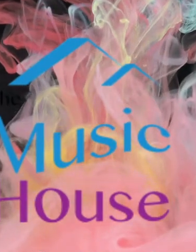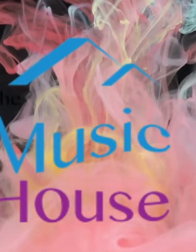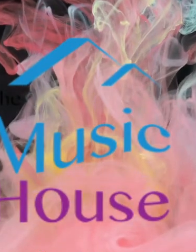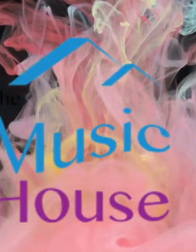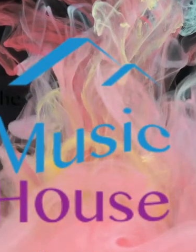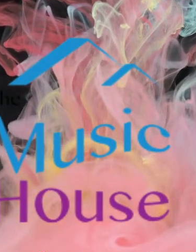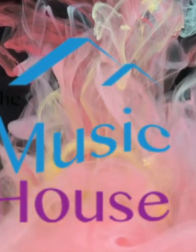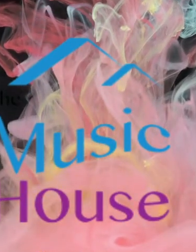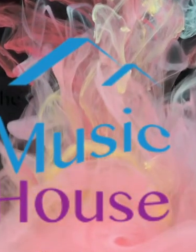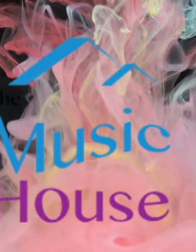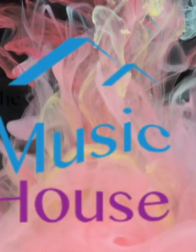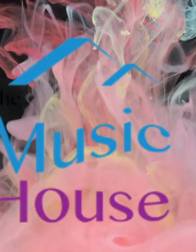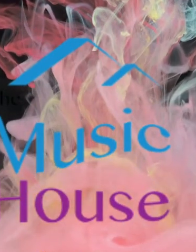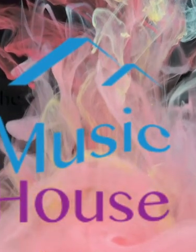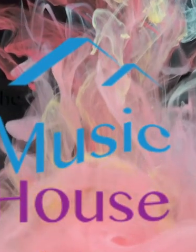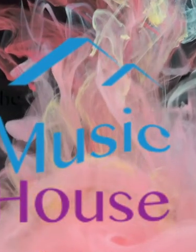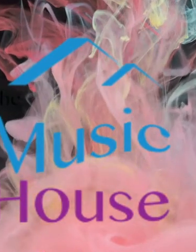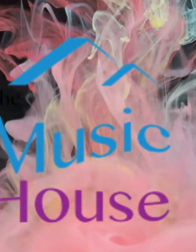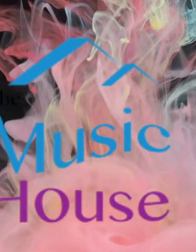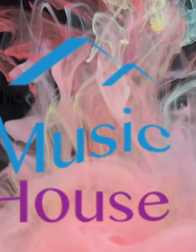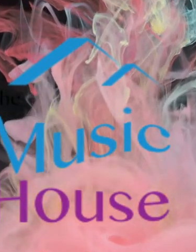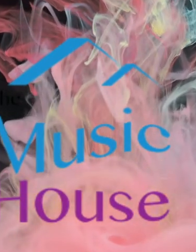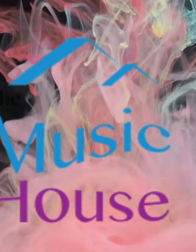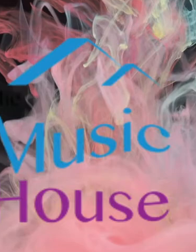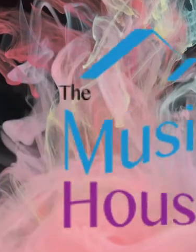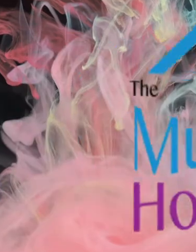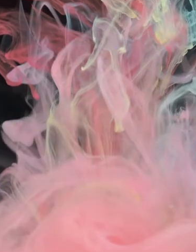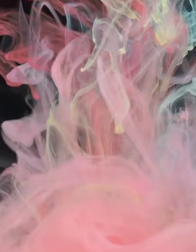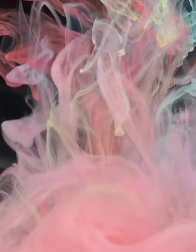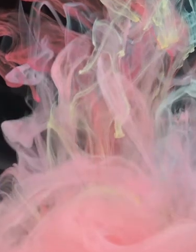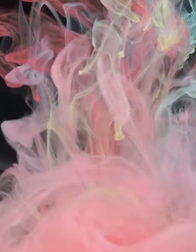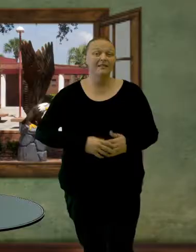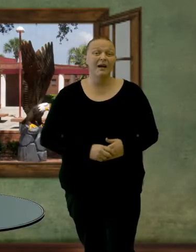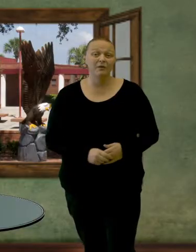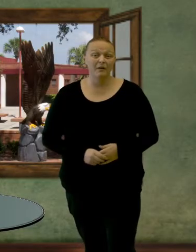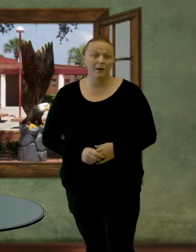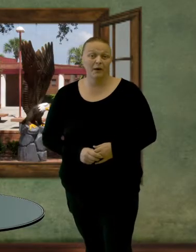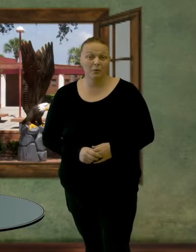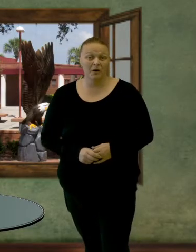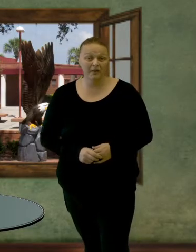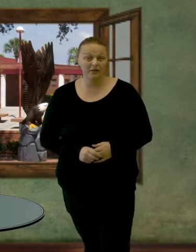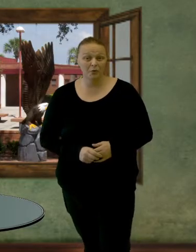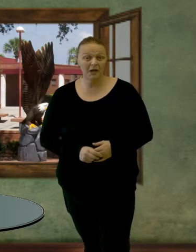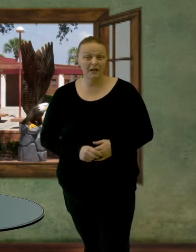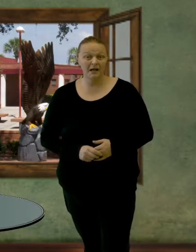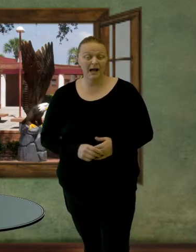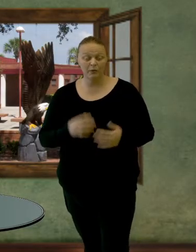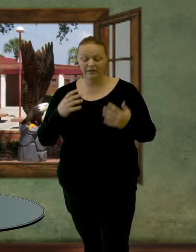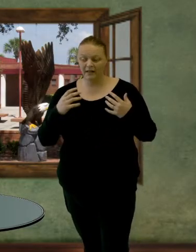As I was was on my way to work this morning, I was